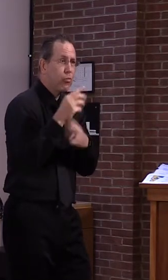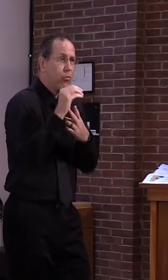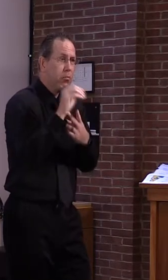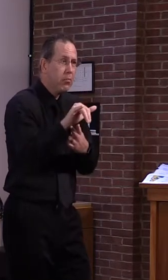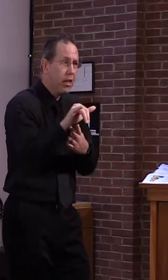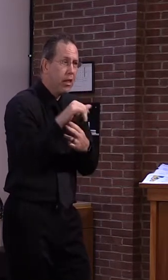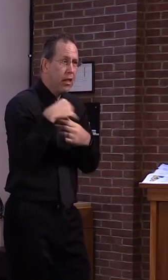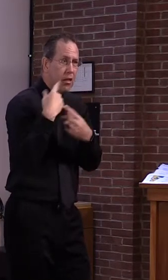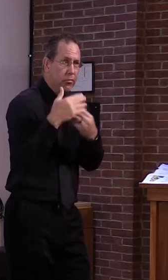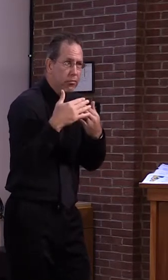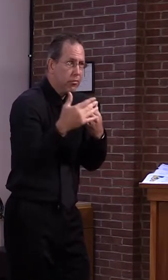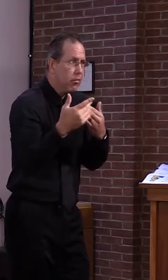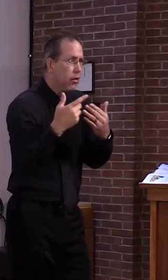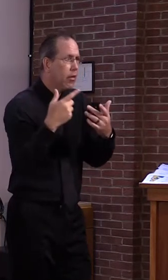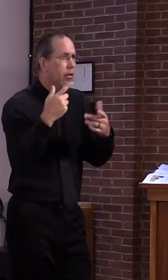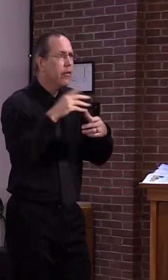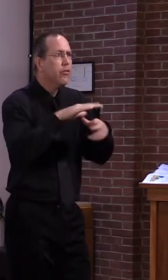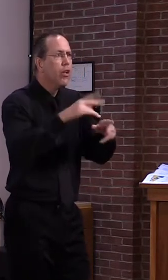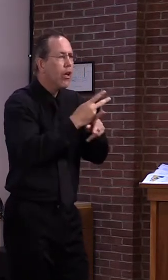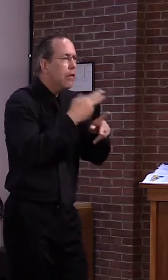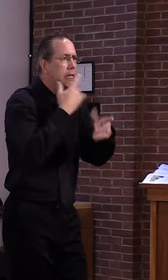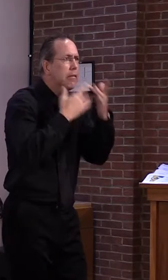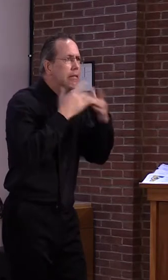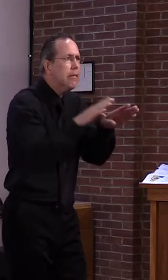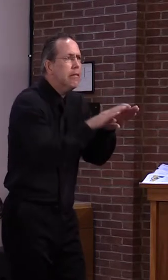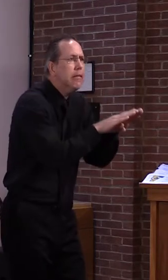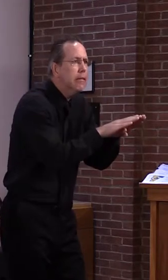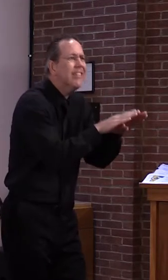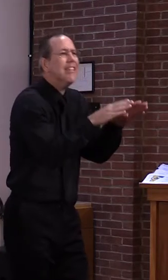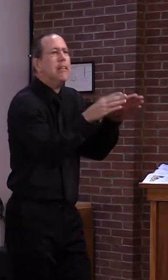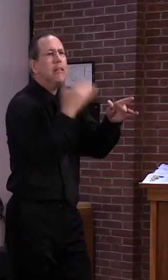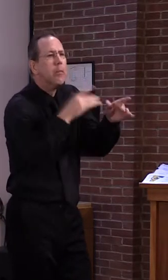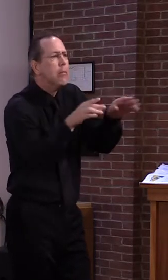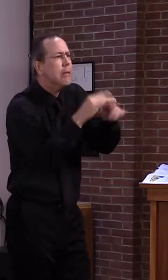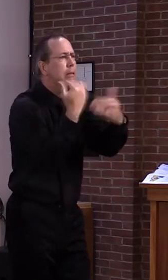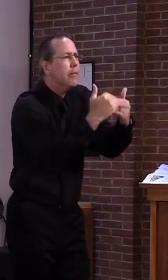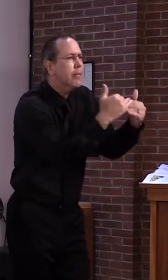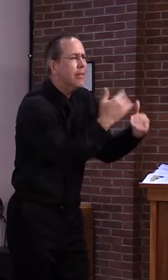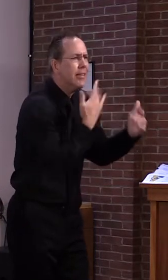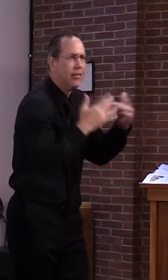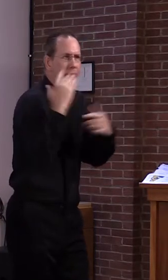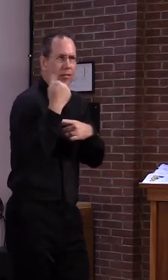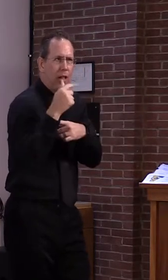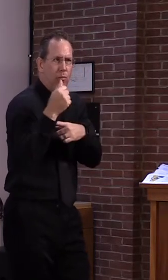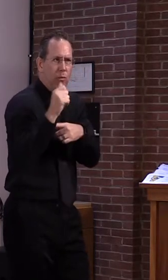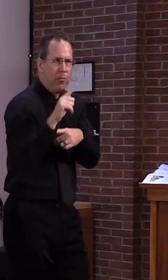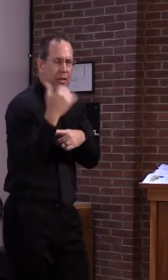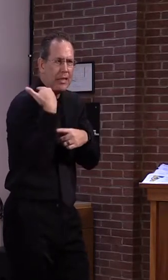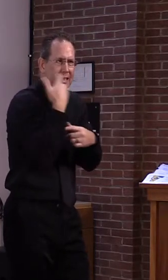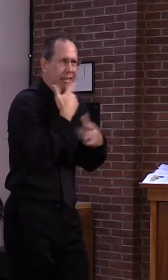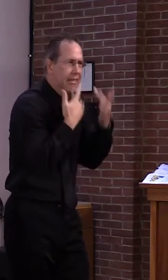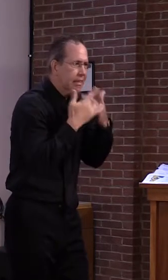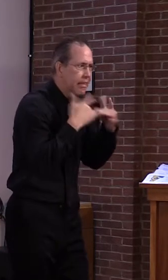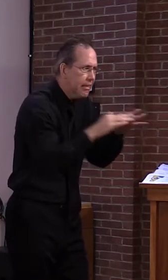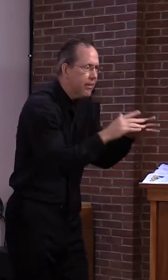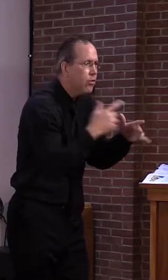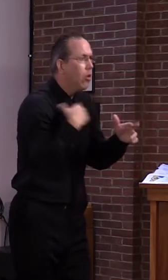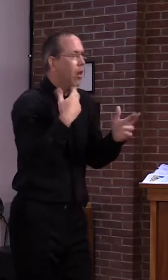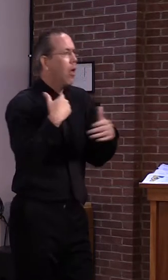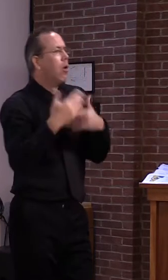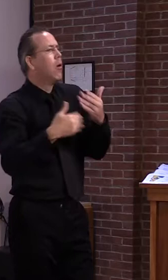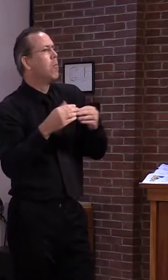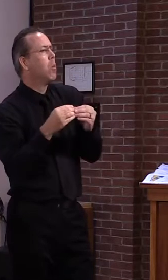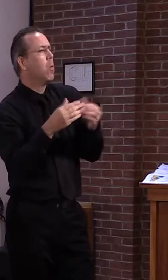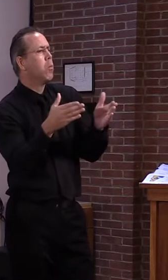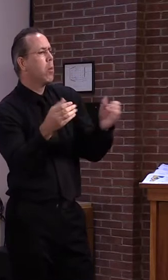place. This is just another innovation about what we're doing and moving forward. And once we knew